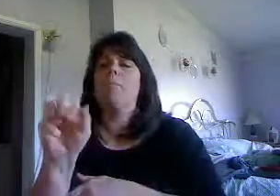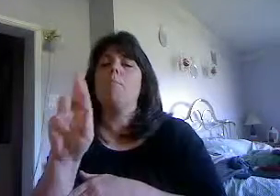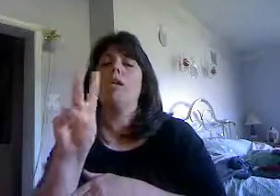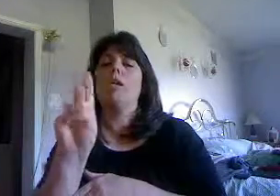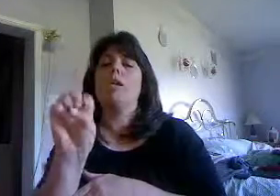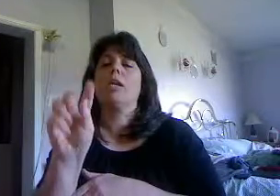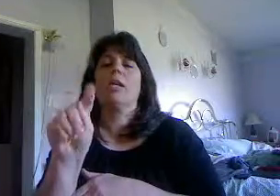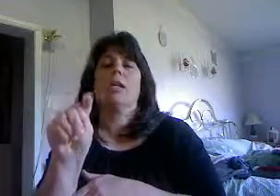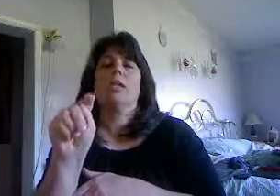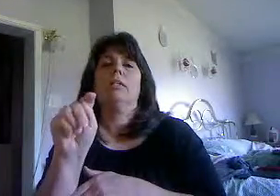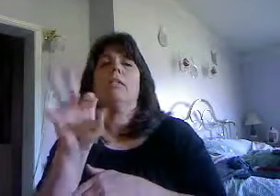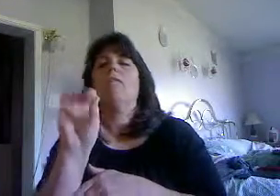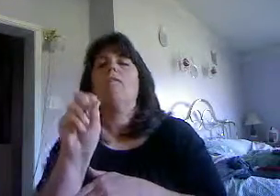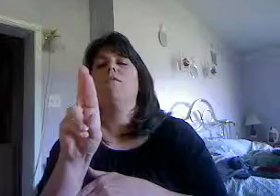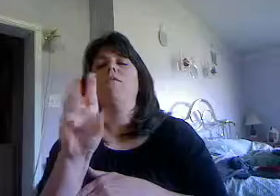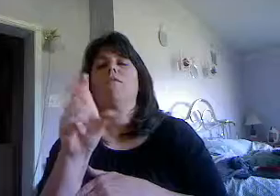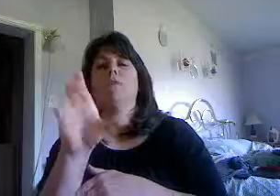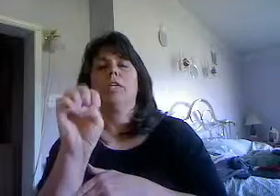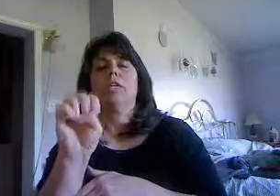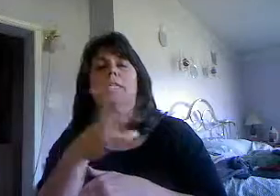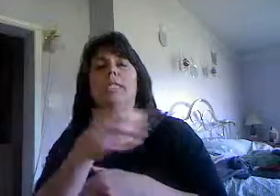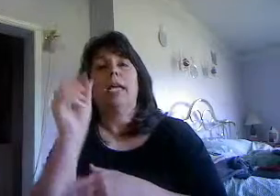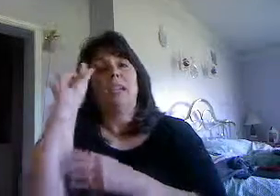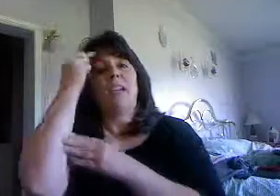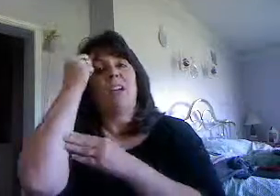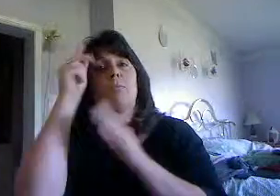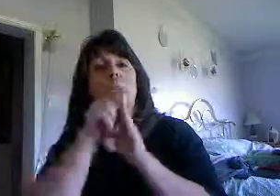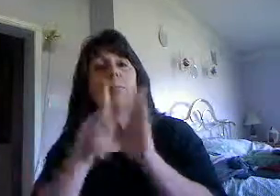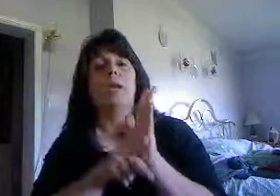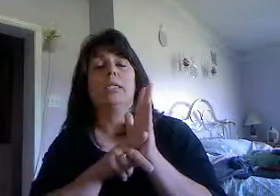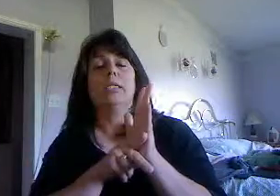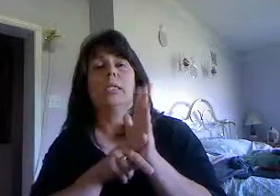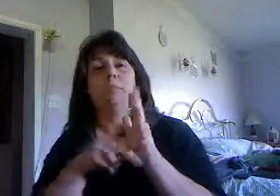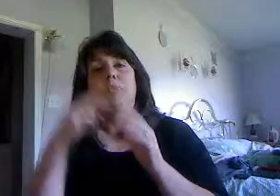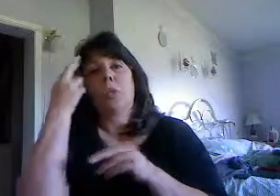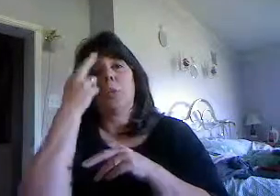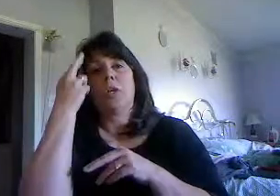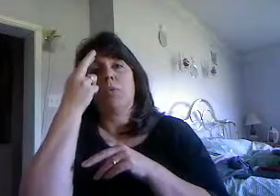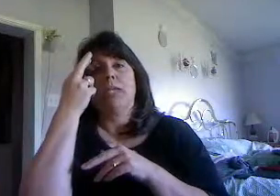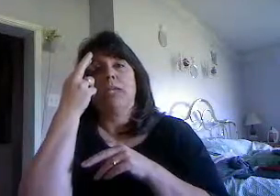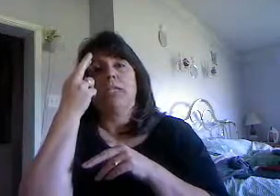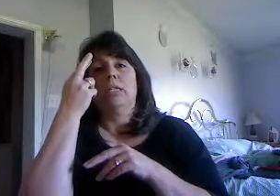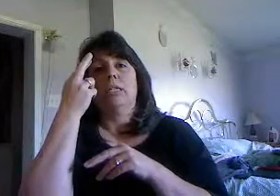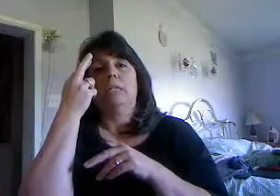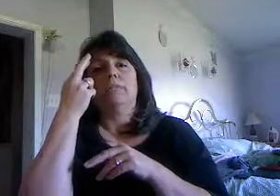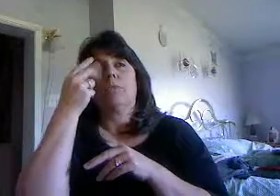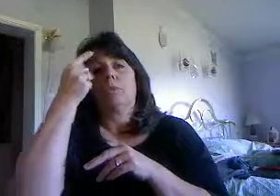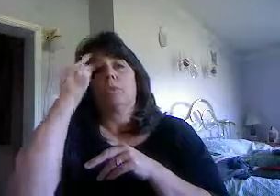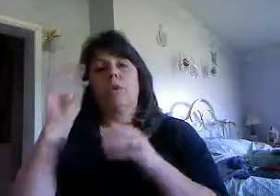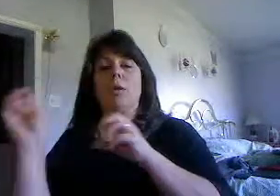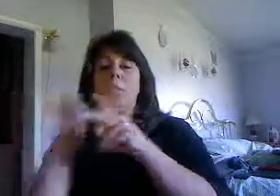First, an important reason for the decentralization of population was the deteriorating living conditions in our central